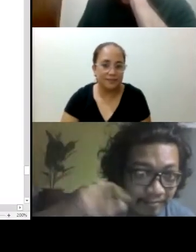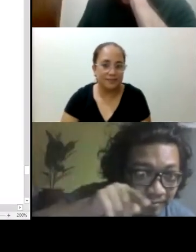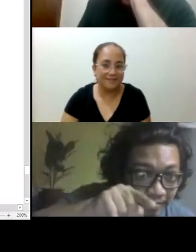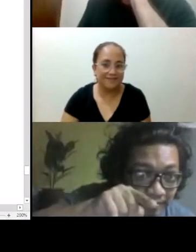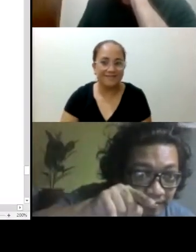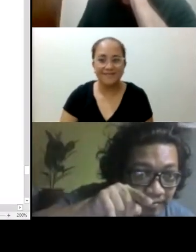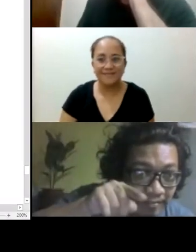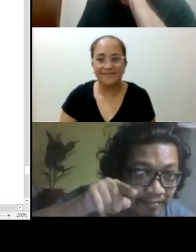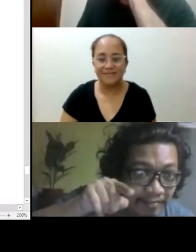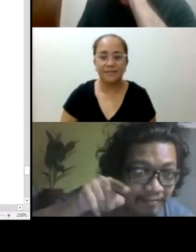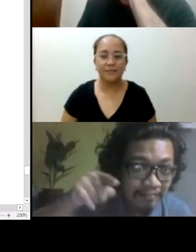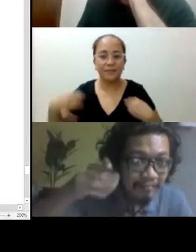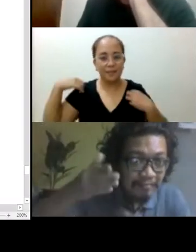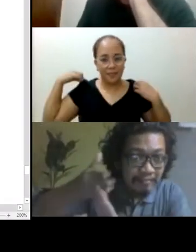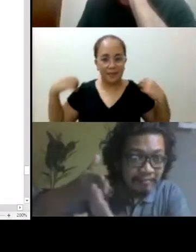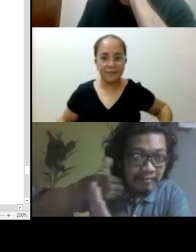Okay.